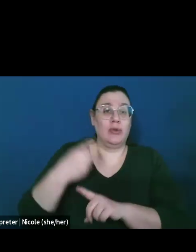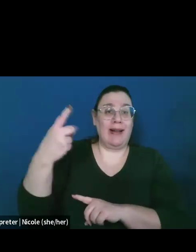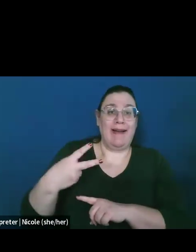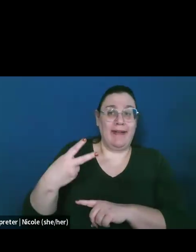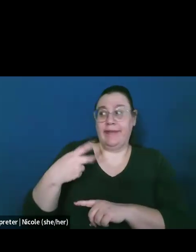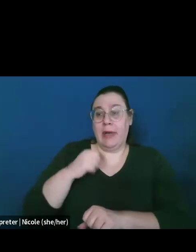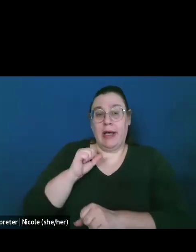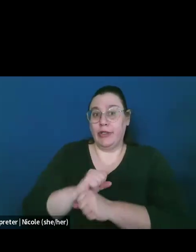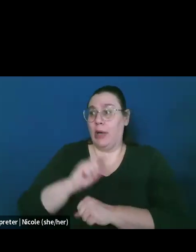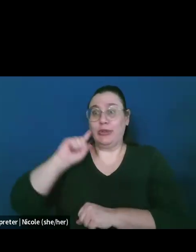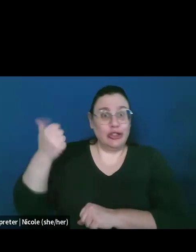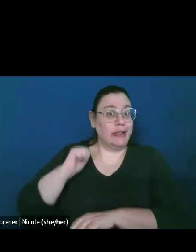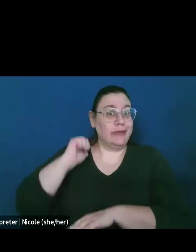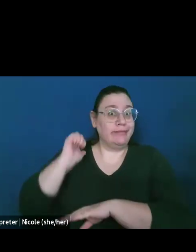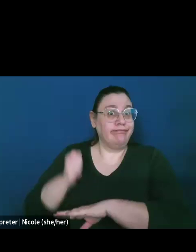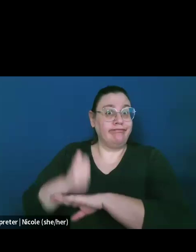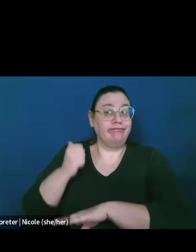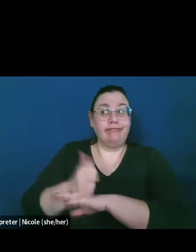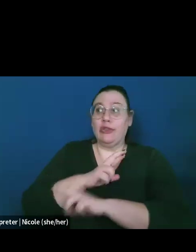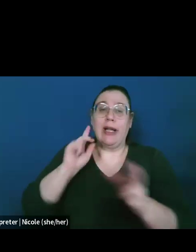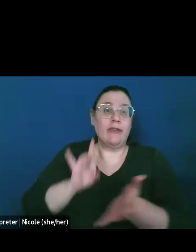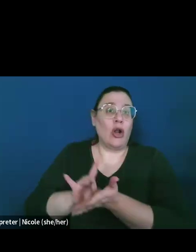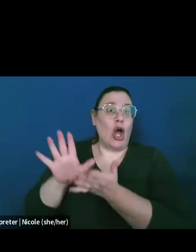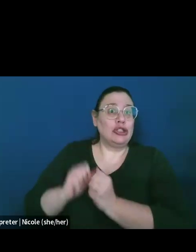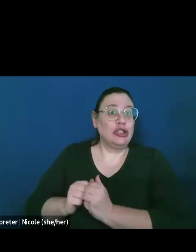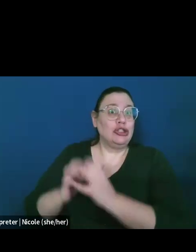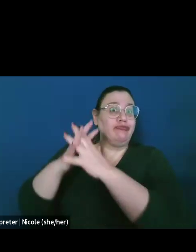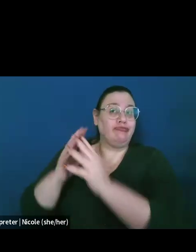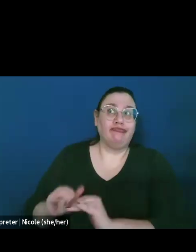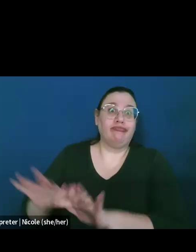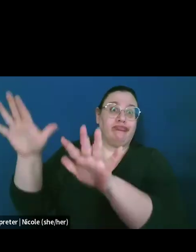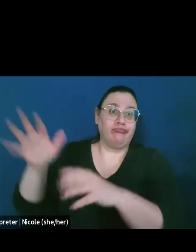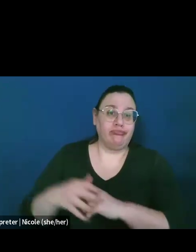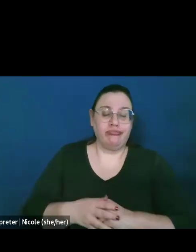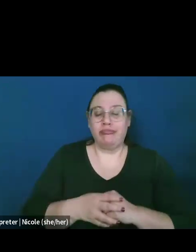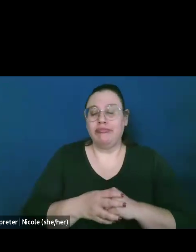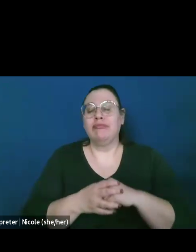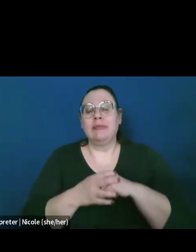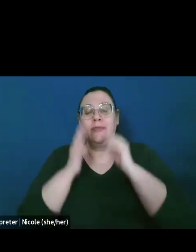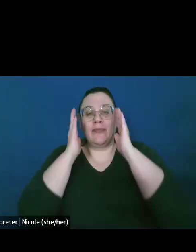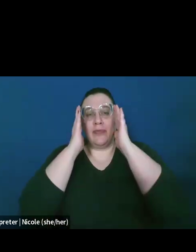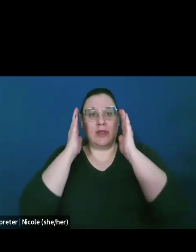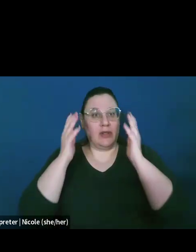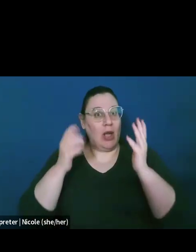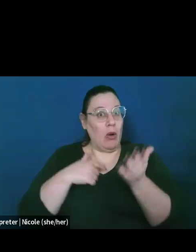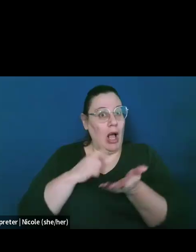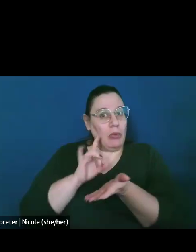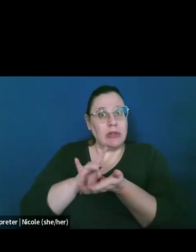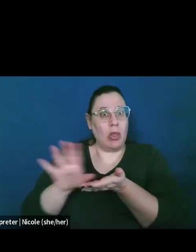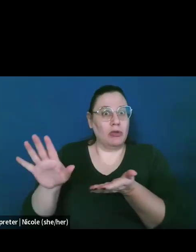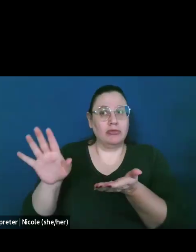just set up everything to launch. And so I was able to really launch pretty